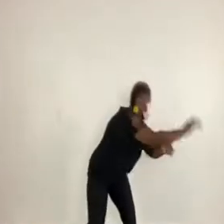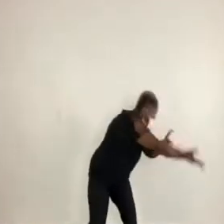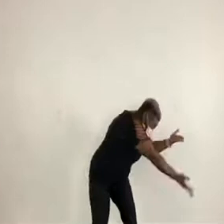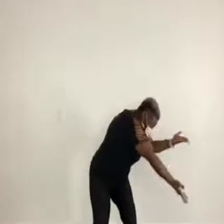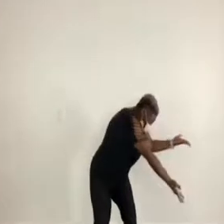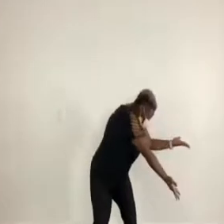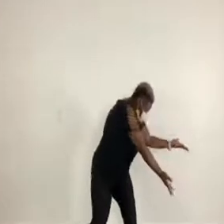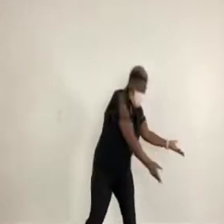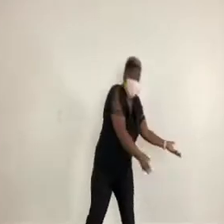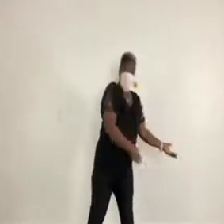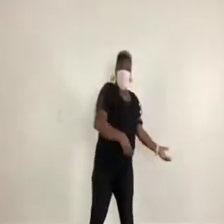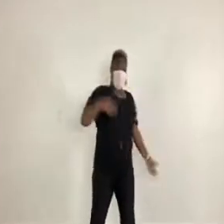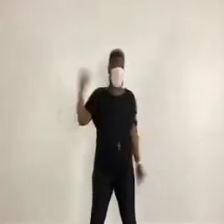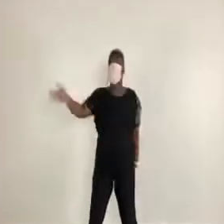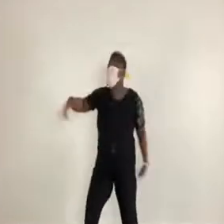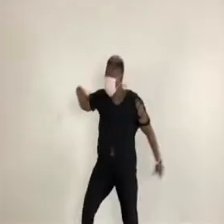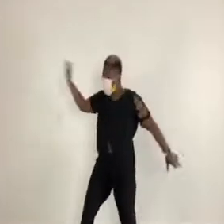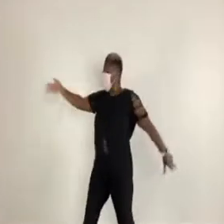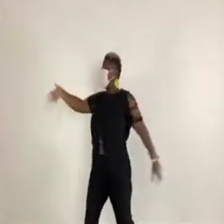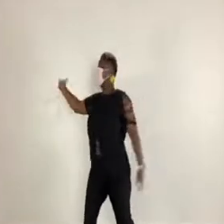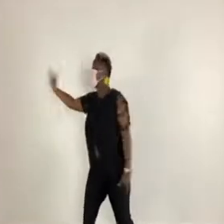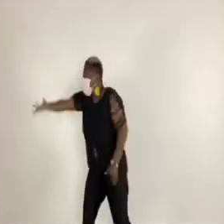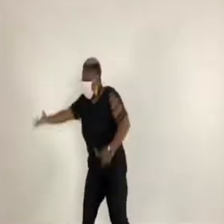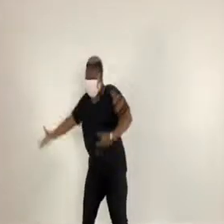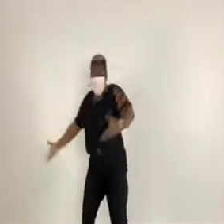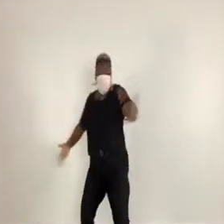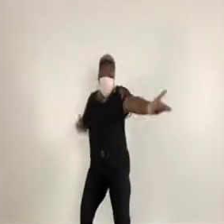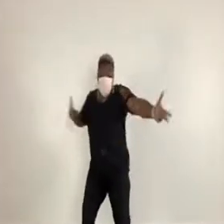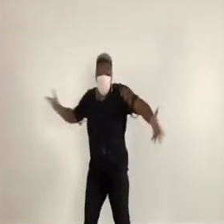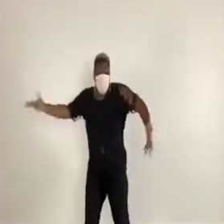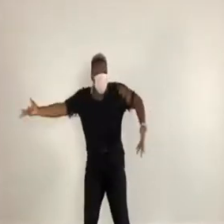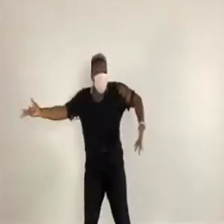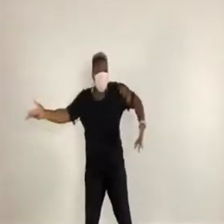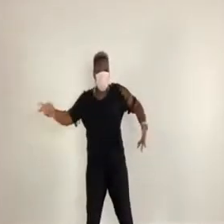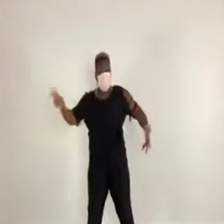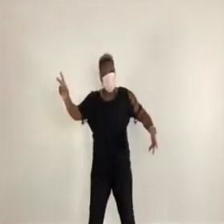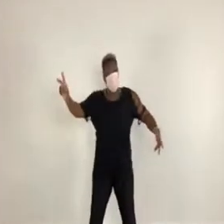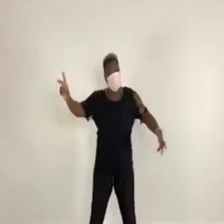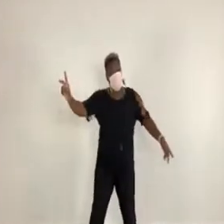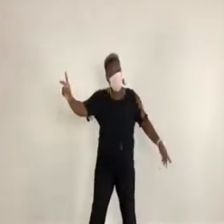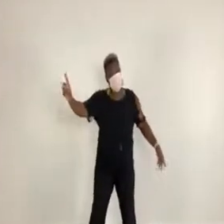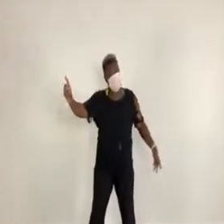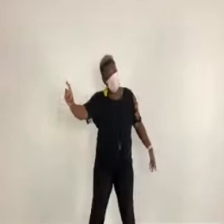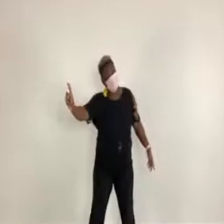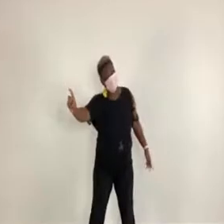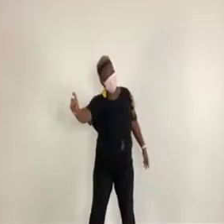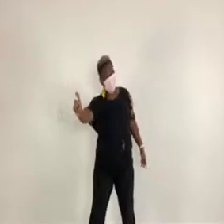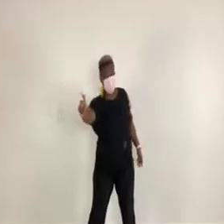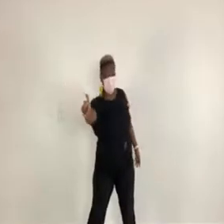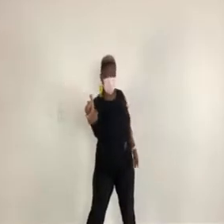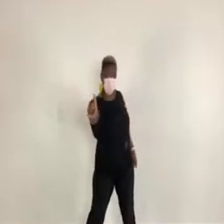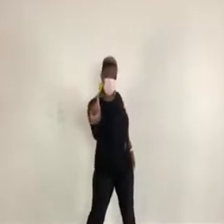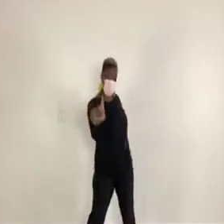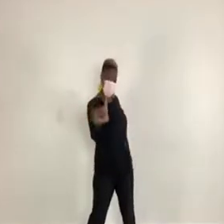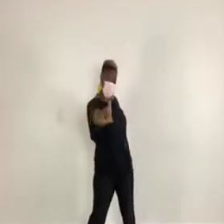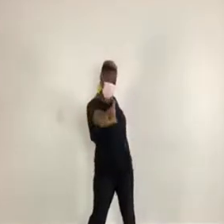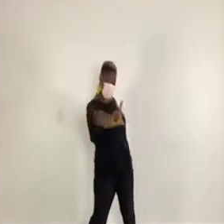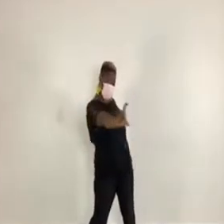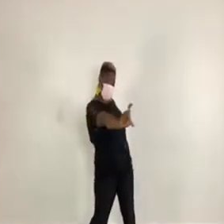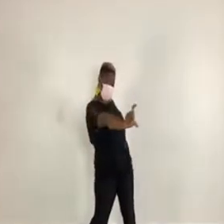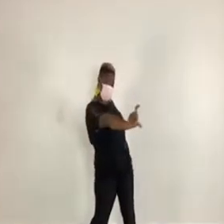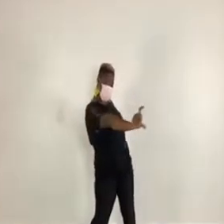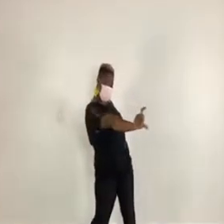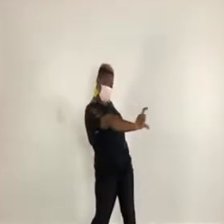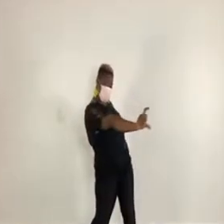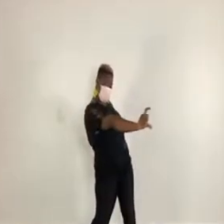job is because what happens is I don't get paid. Every time I go for an